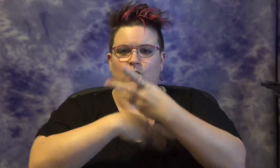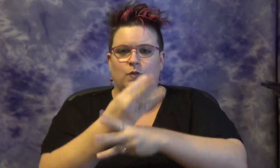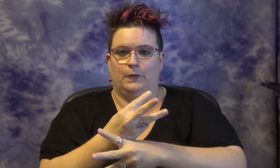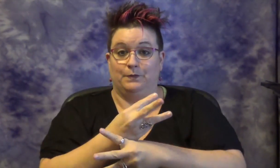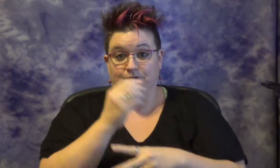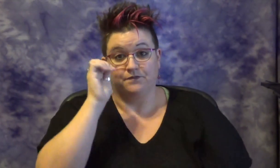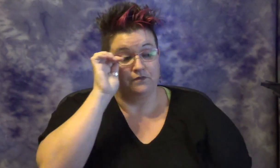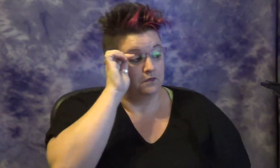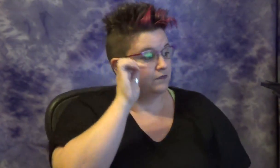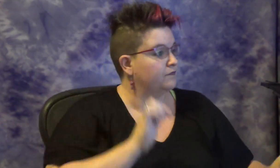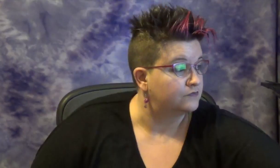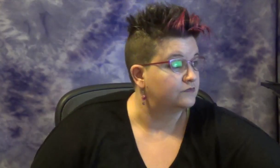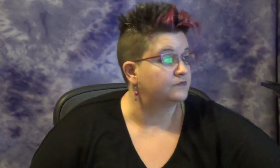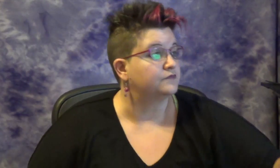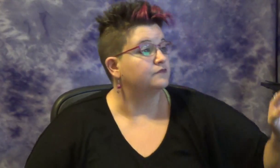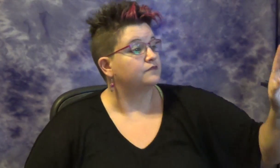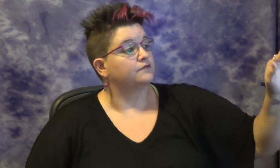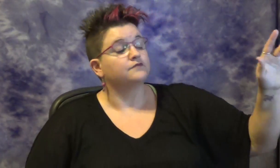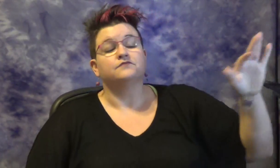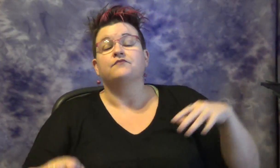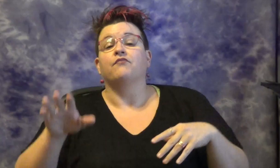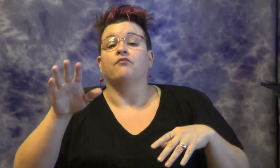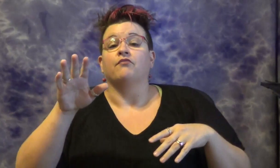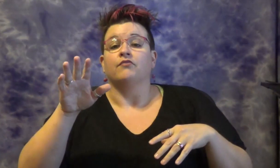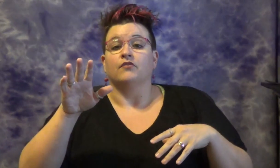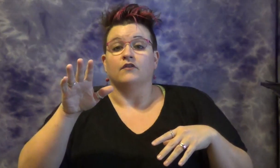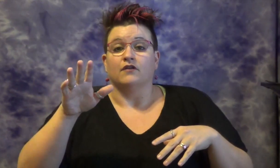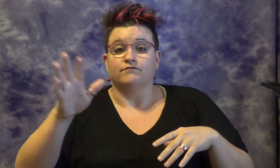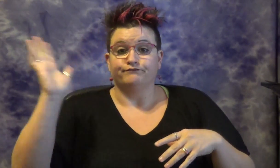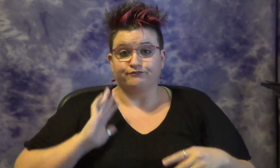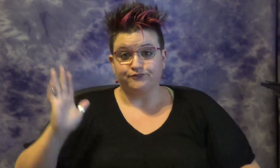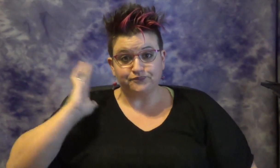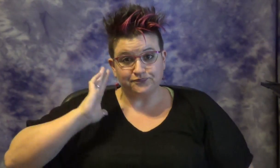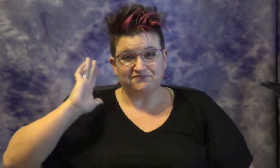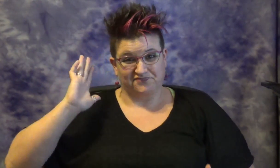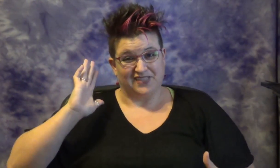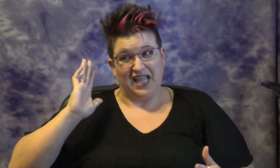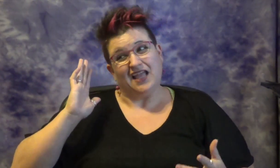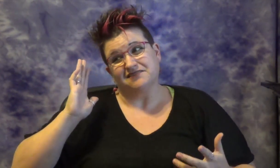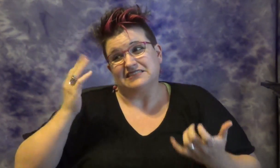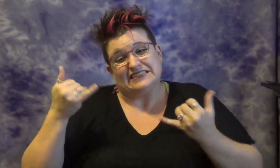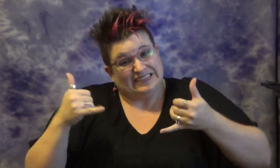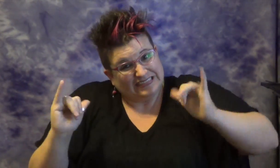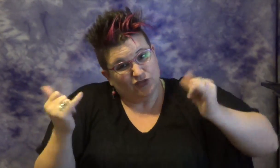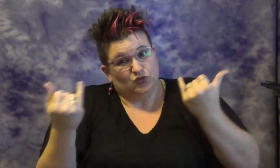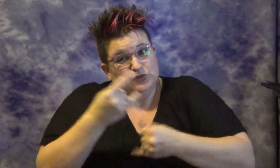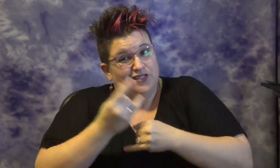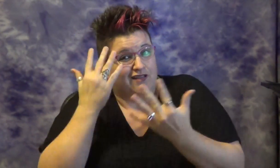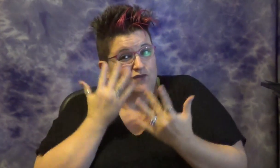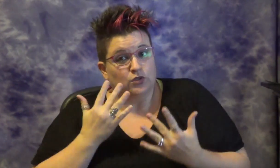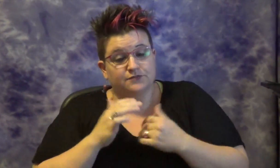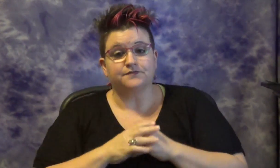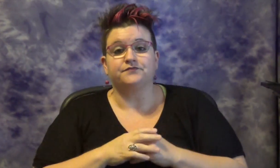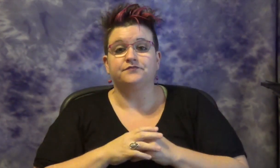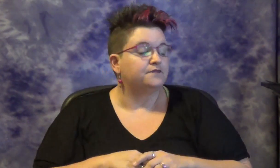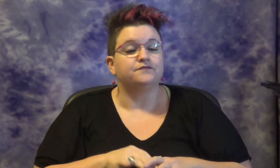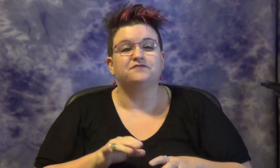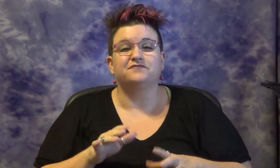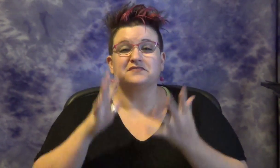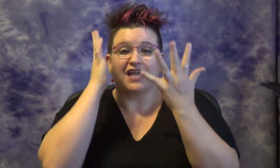is very, very important in the deaf world. Years ago, and unfortunately still today,